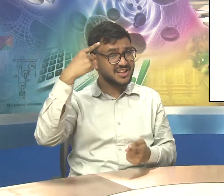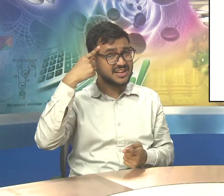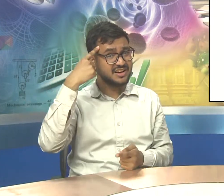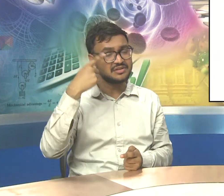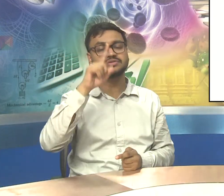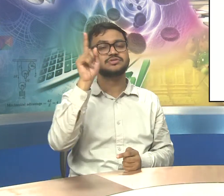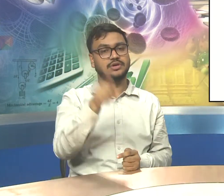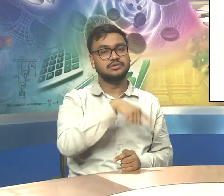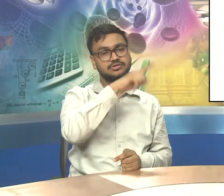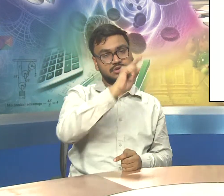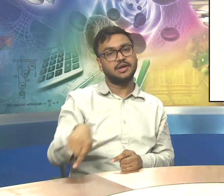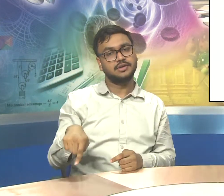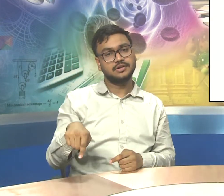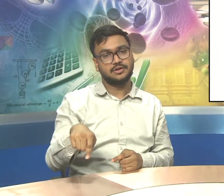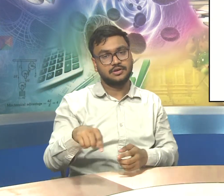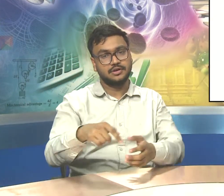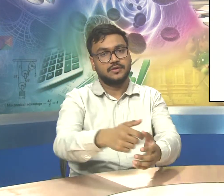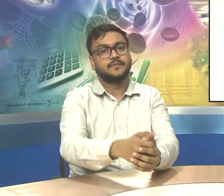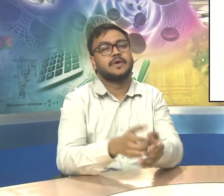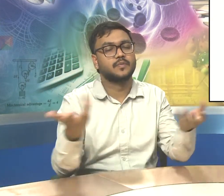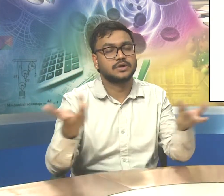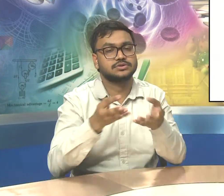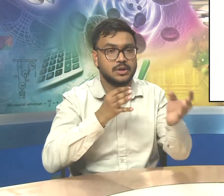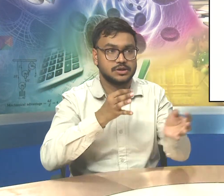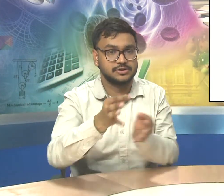But this conception is also wrong